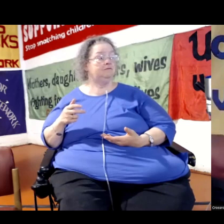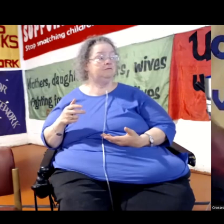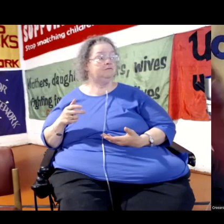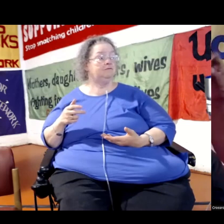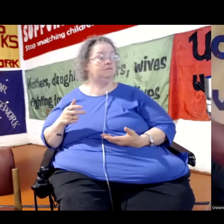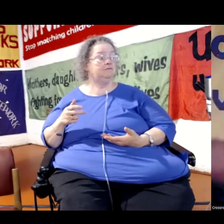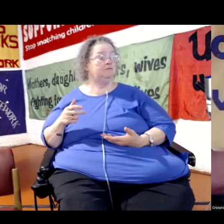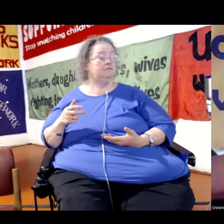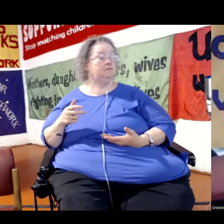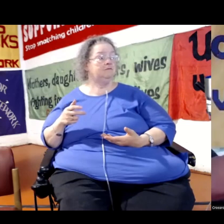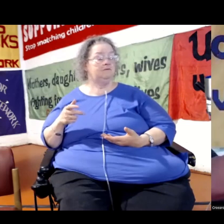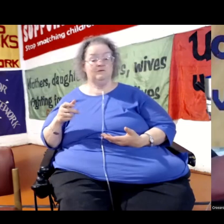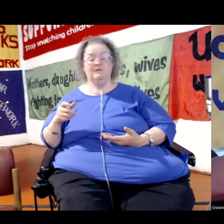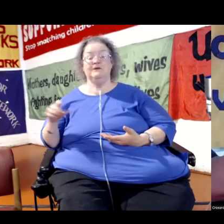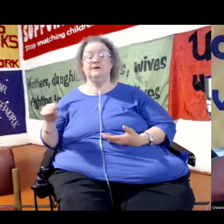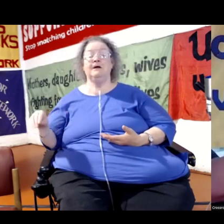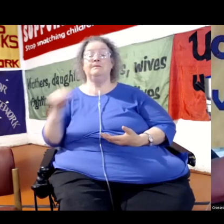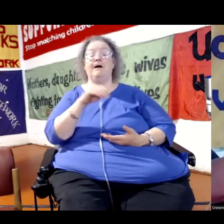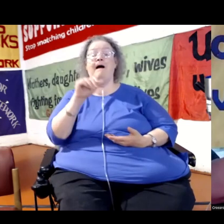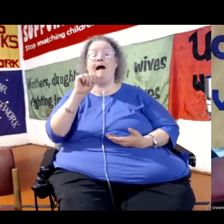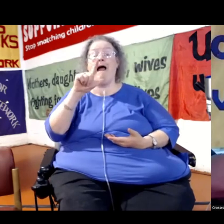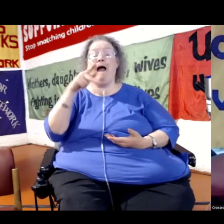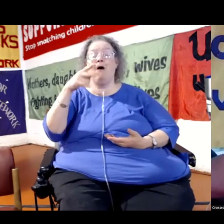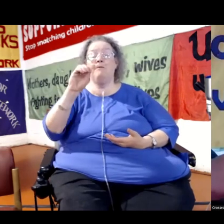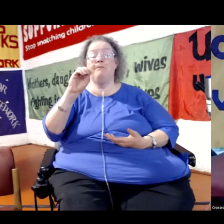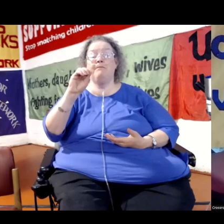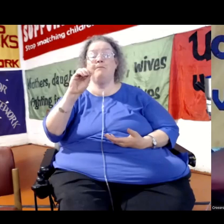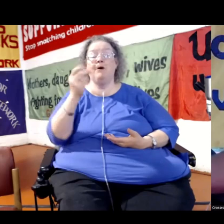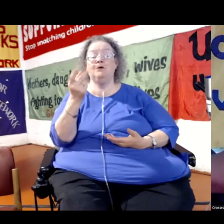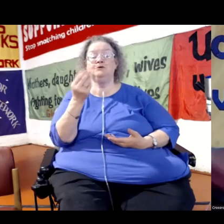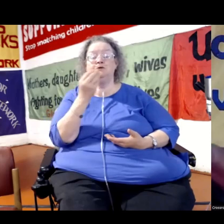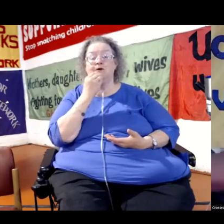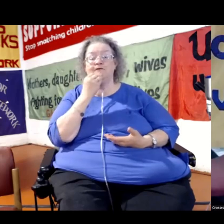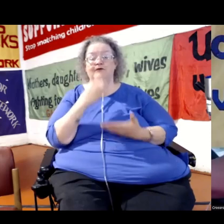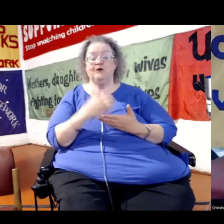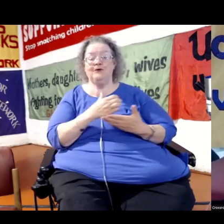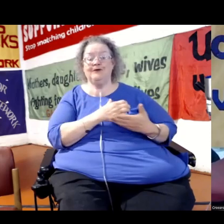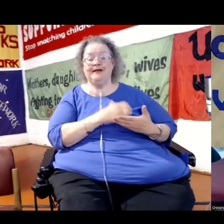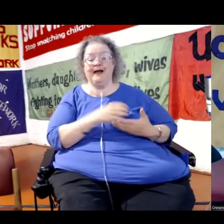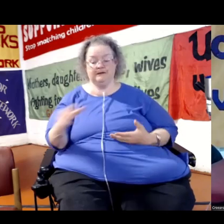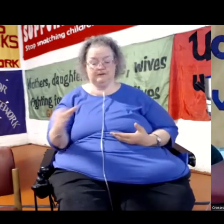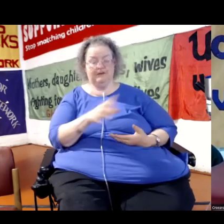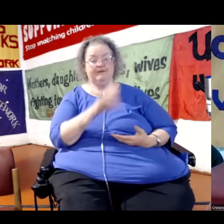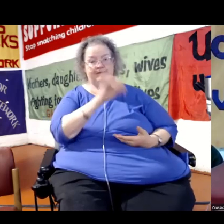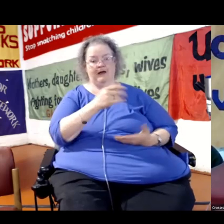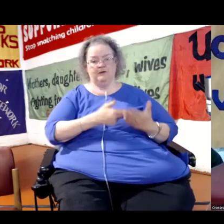dog food cans. That was the soup that they ate.